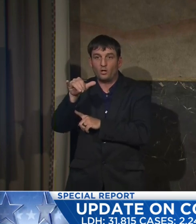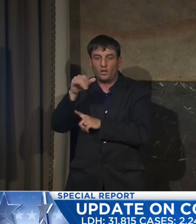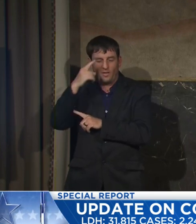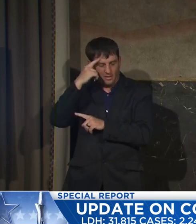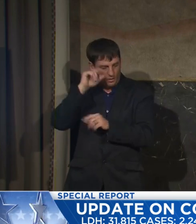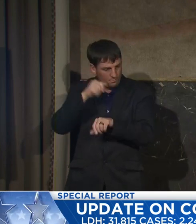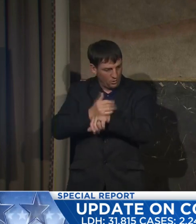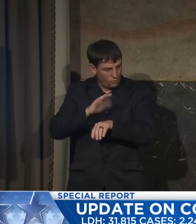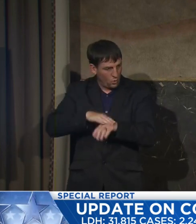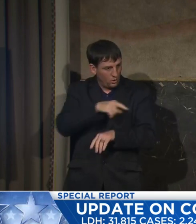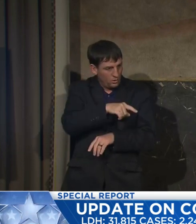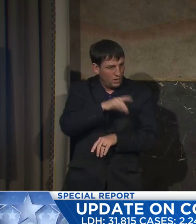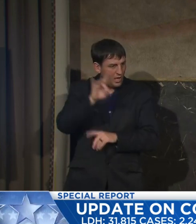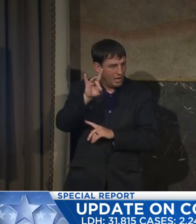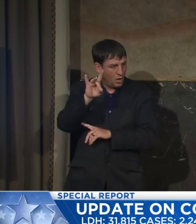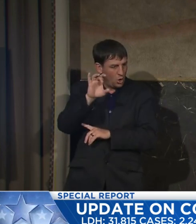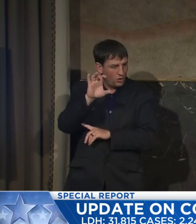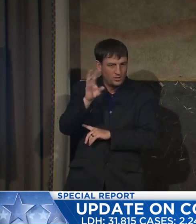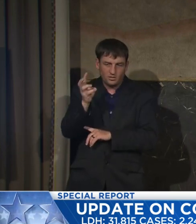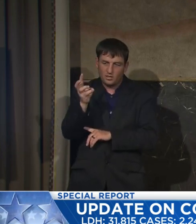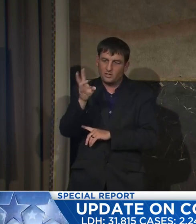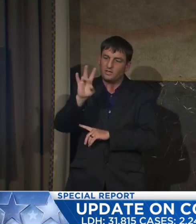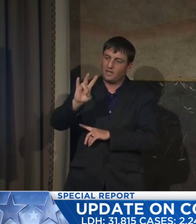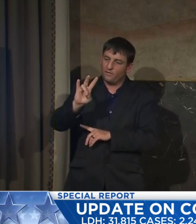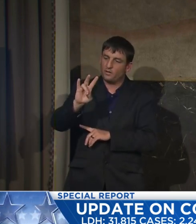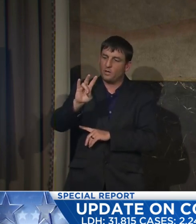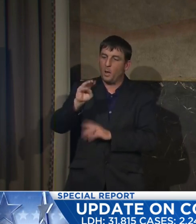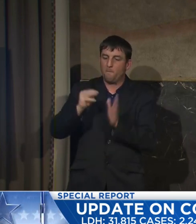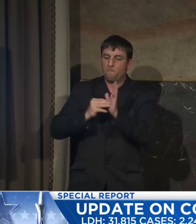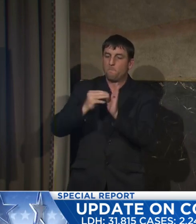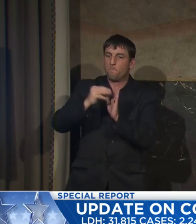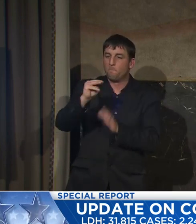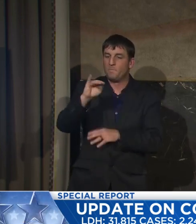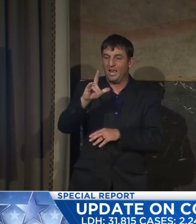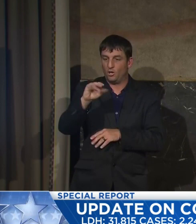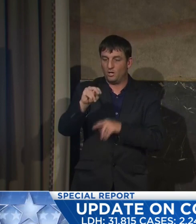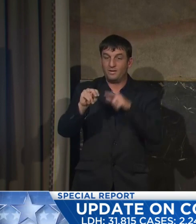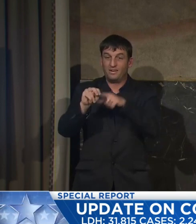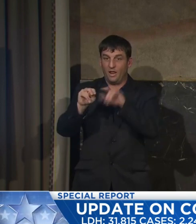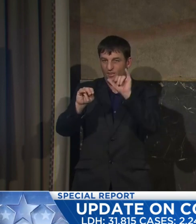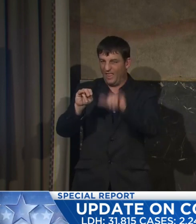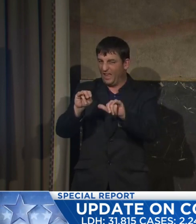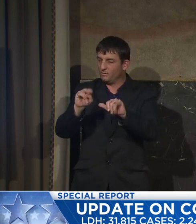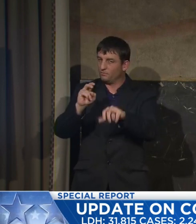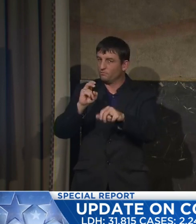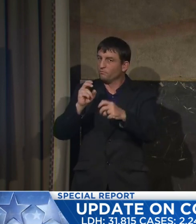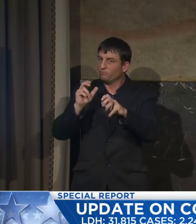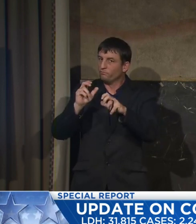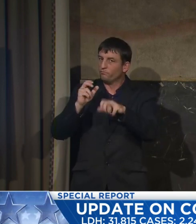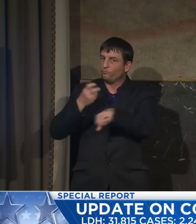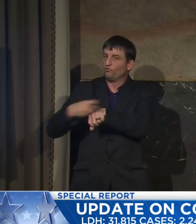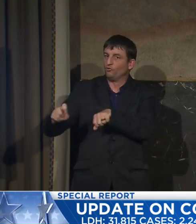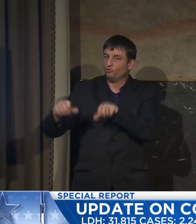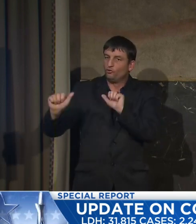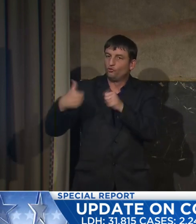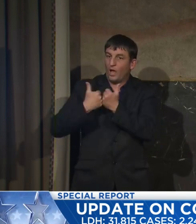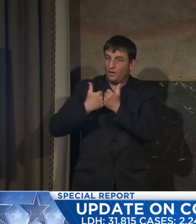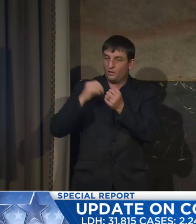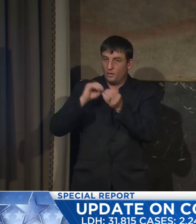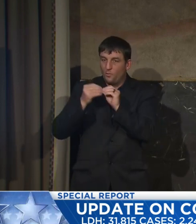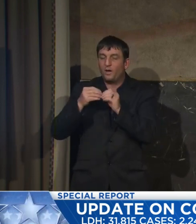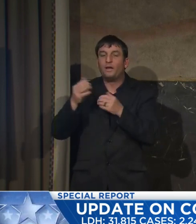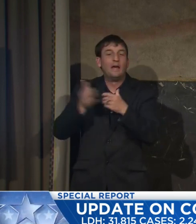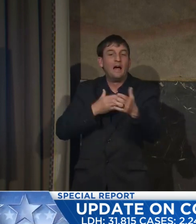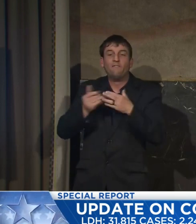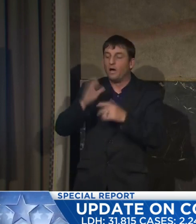I think is $867 million. That is a very challenging number. Even with the CARES Act money that